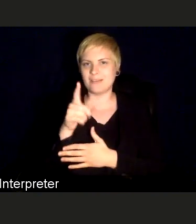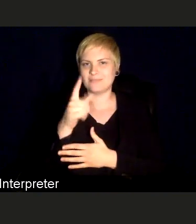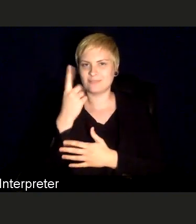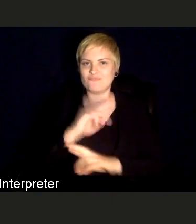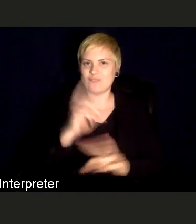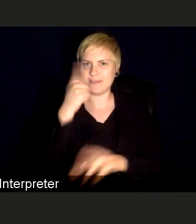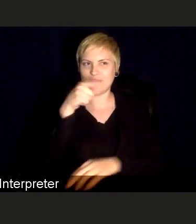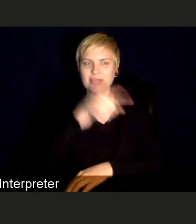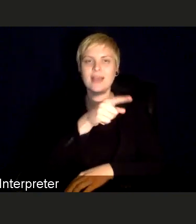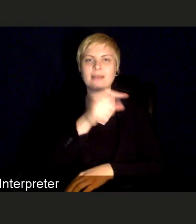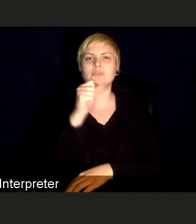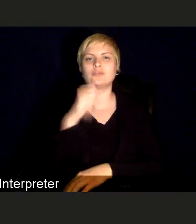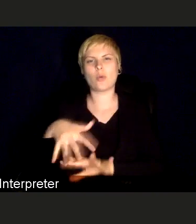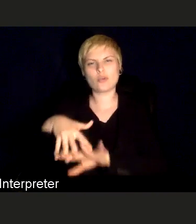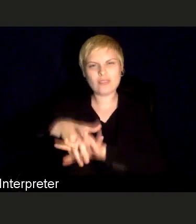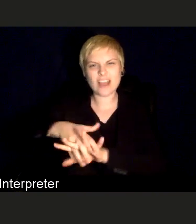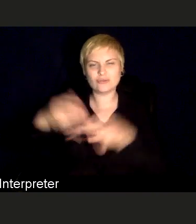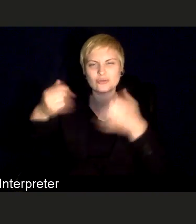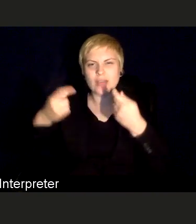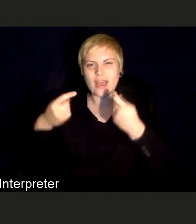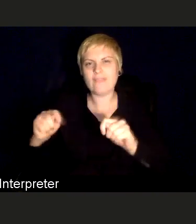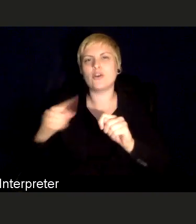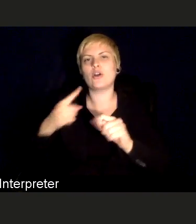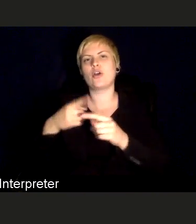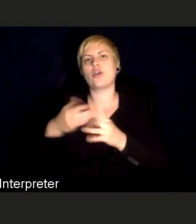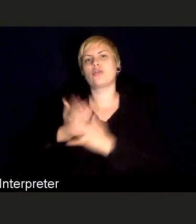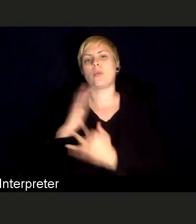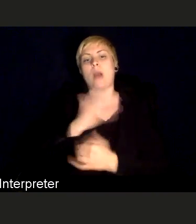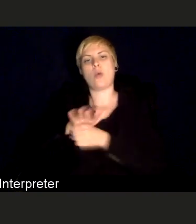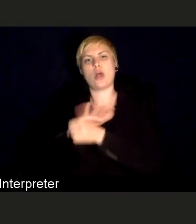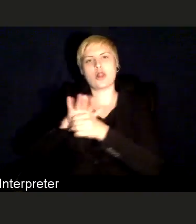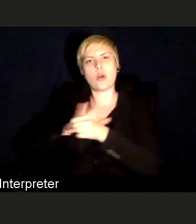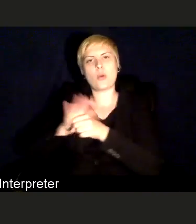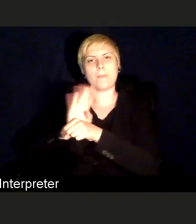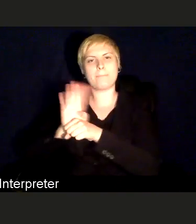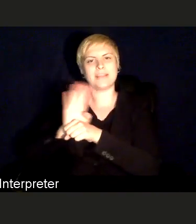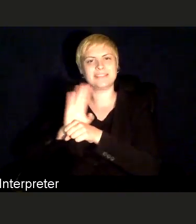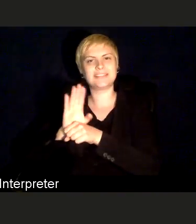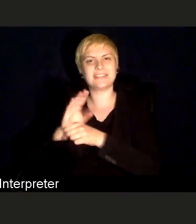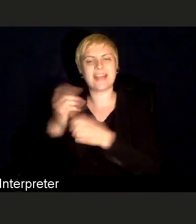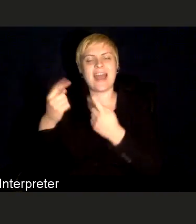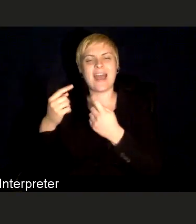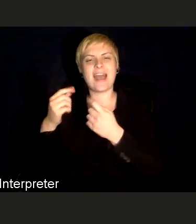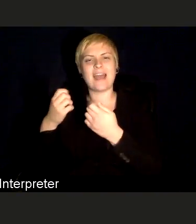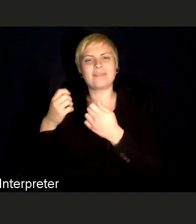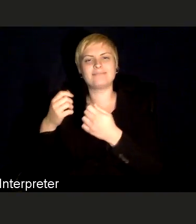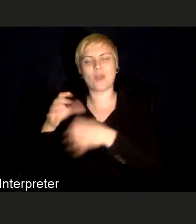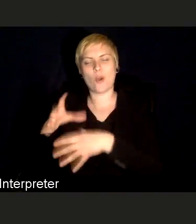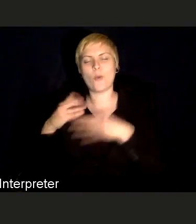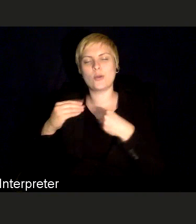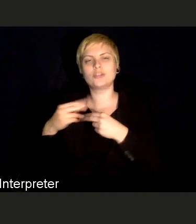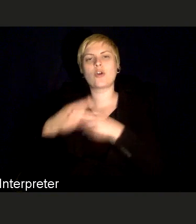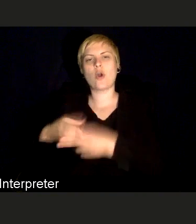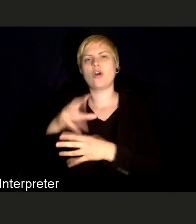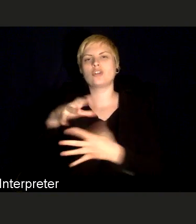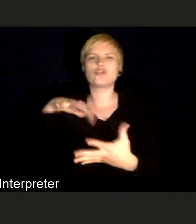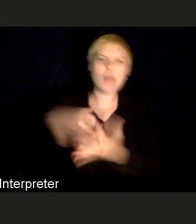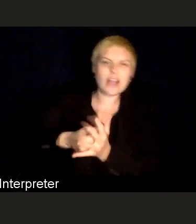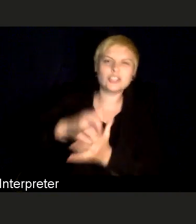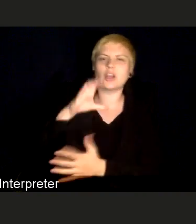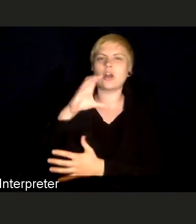community and local business owners called Crush Corona. And they are asking people to consider making